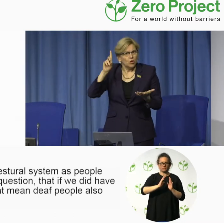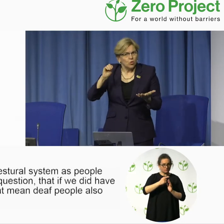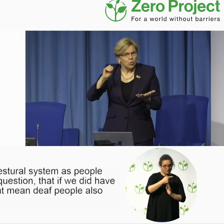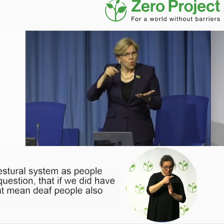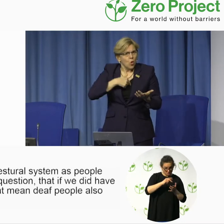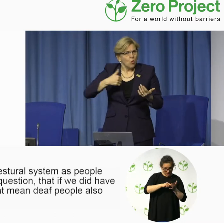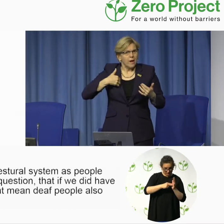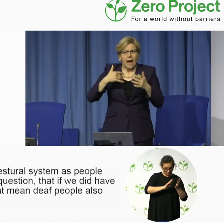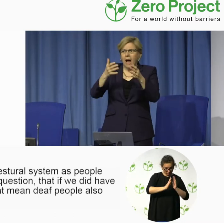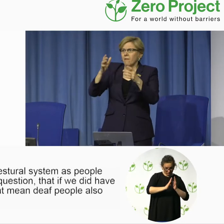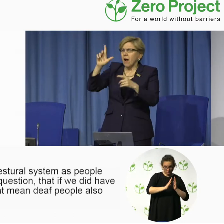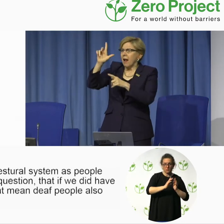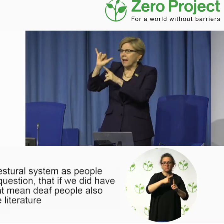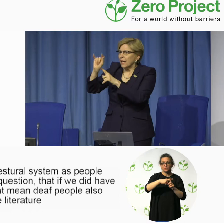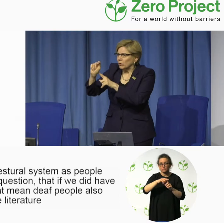And in fact, we do.